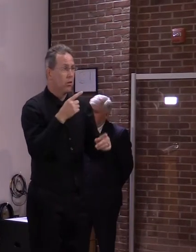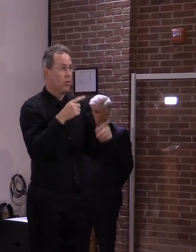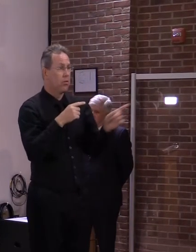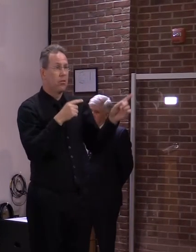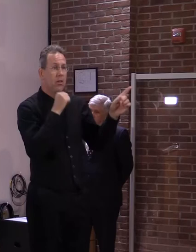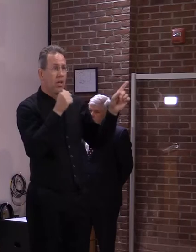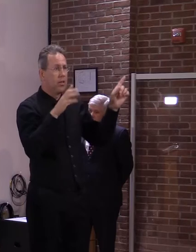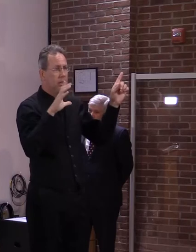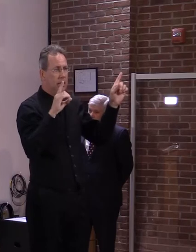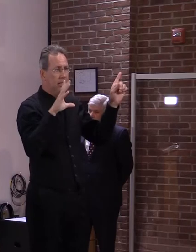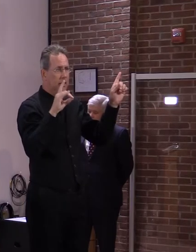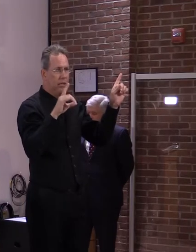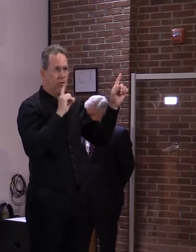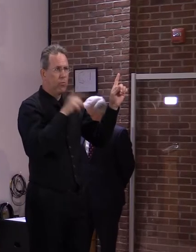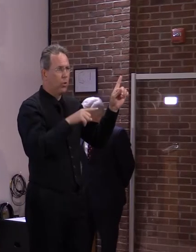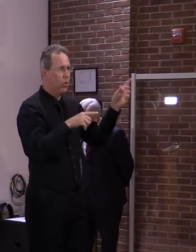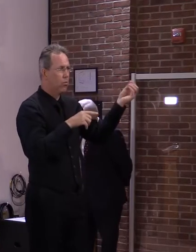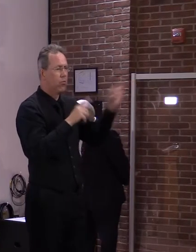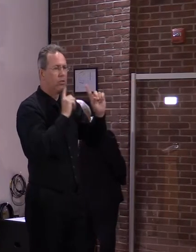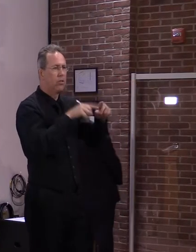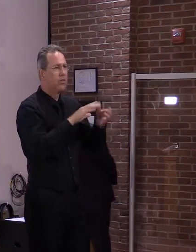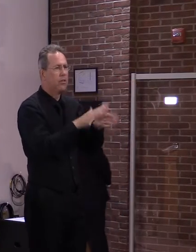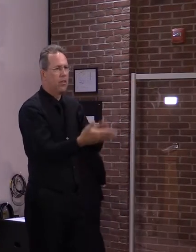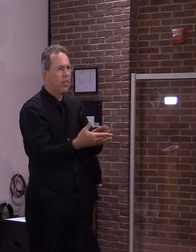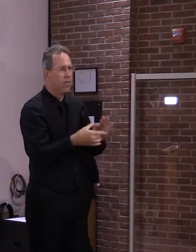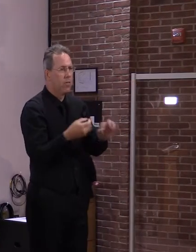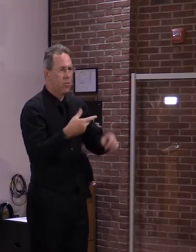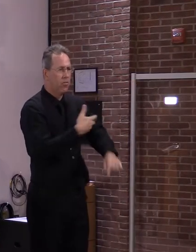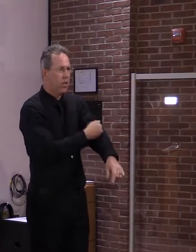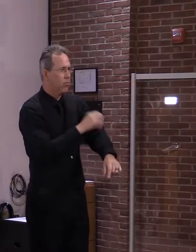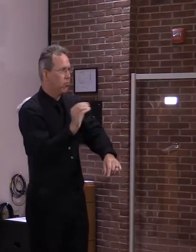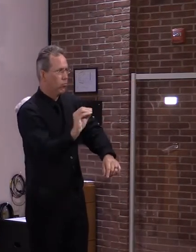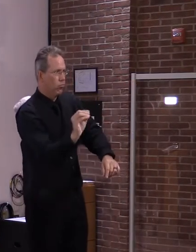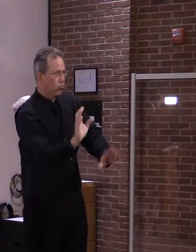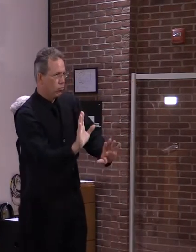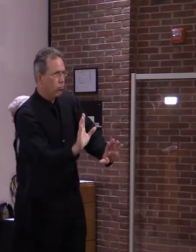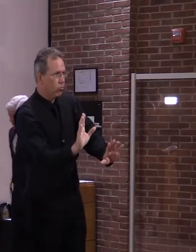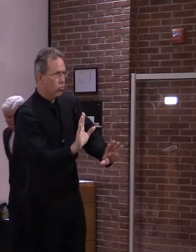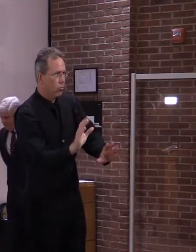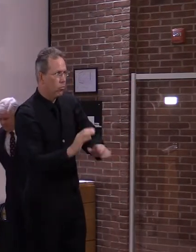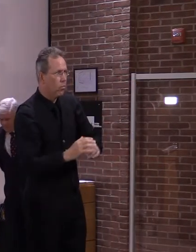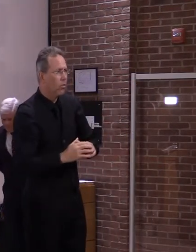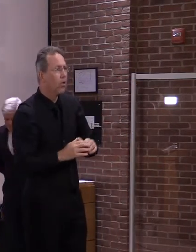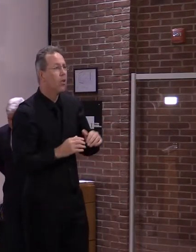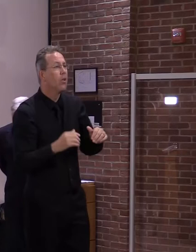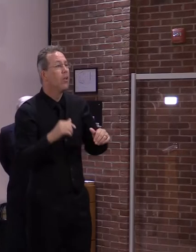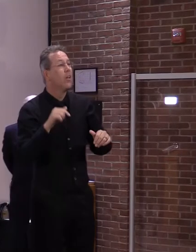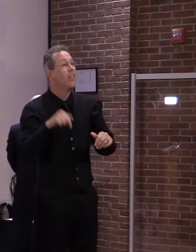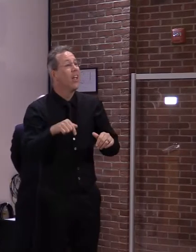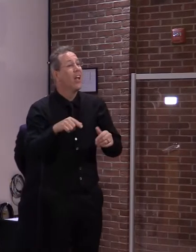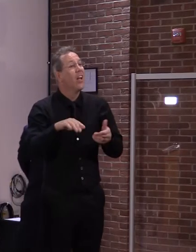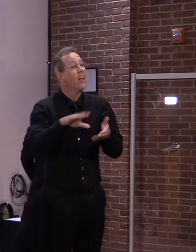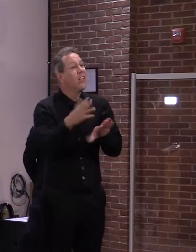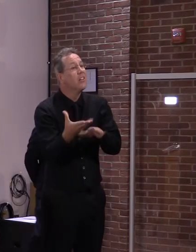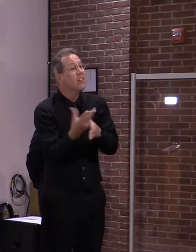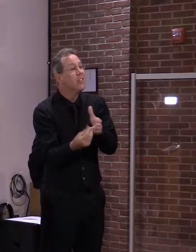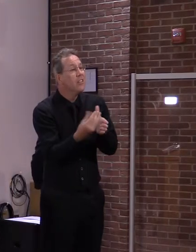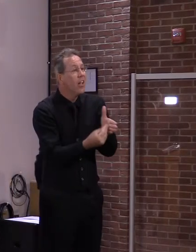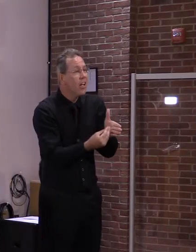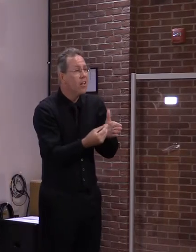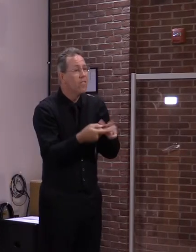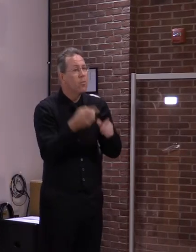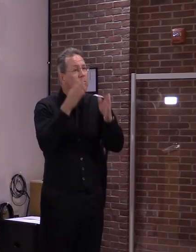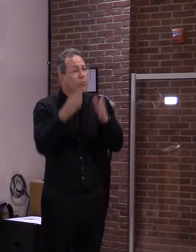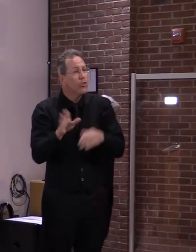in Vermont. Oh, right, right, yeah. No, these are these are deaths that individuals, families, or healthcare providers